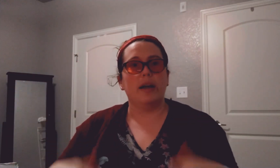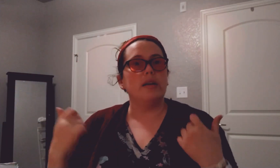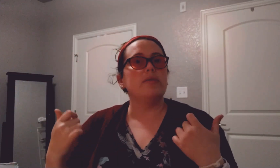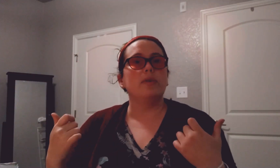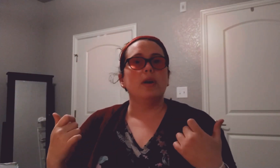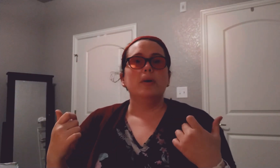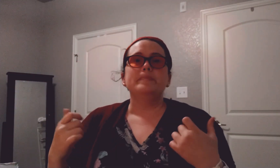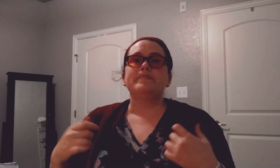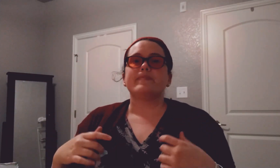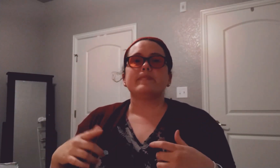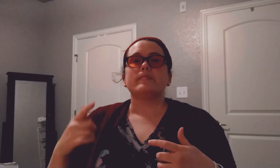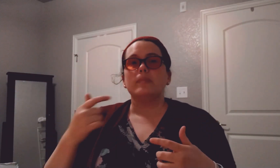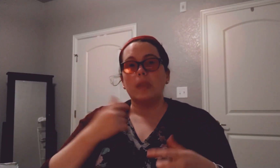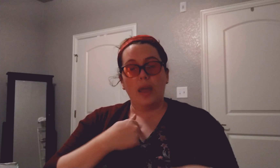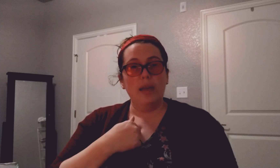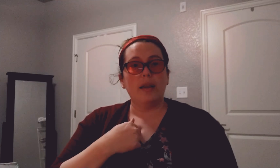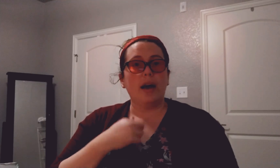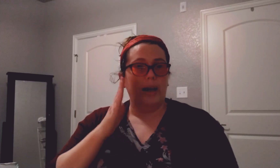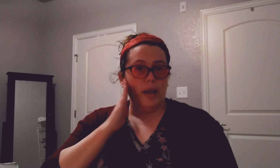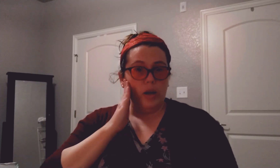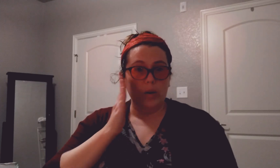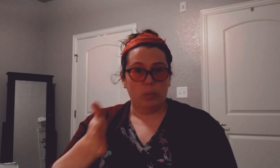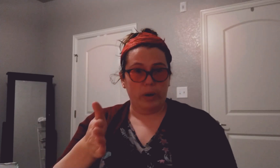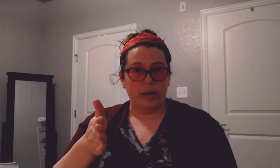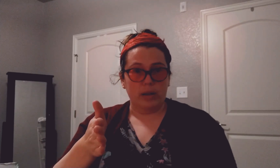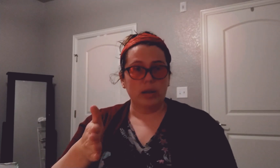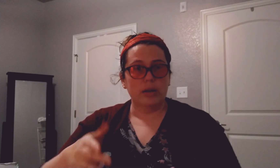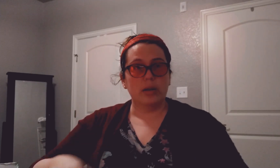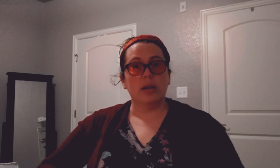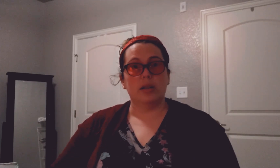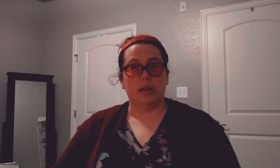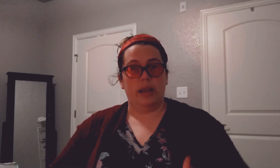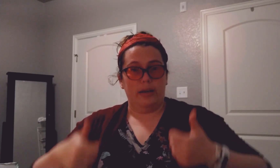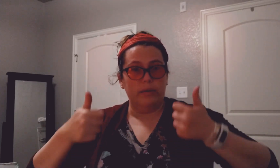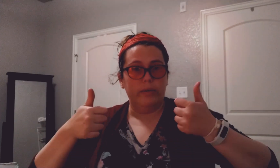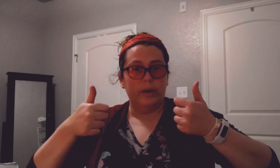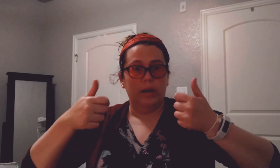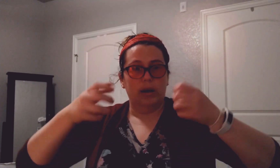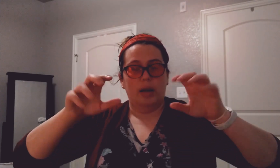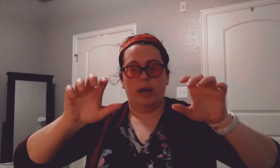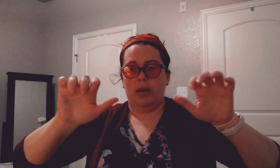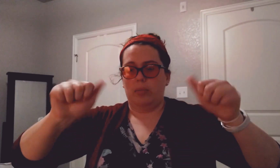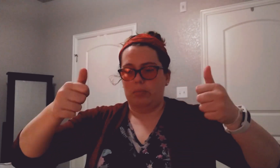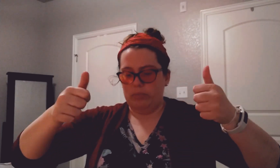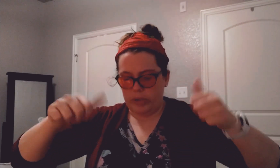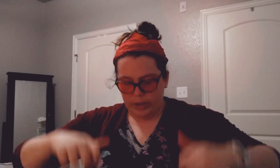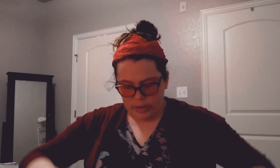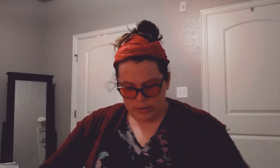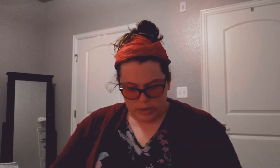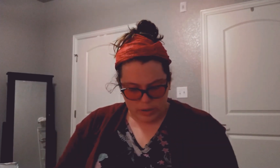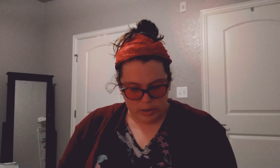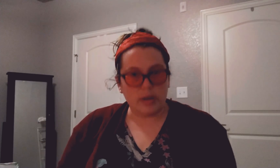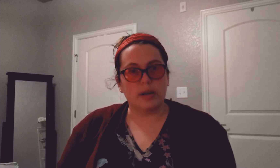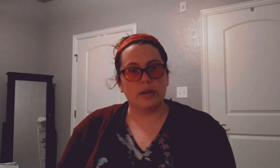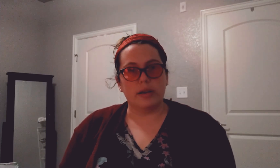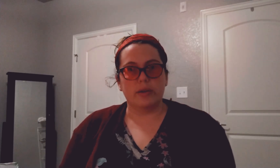life. And I will live. You kind of start, I know you can't